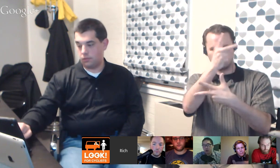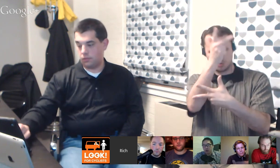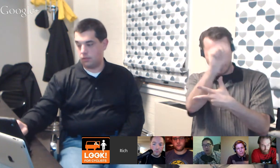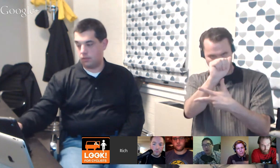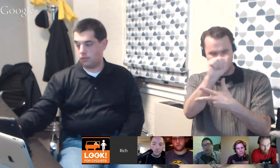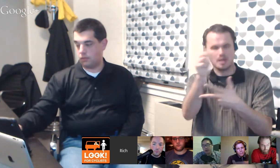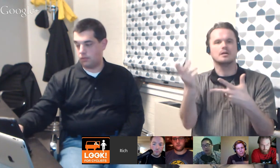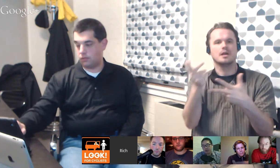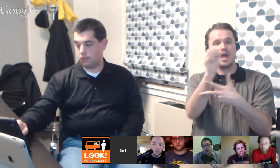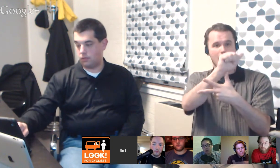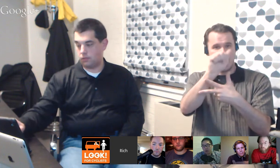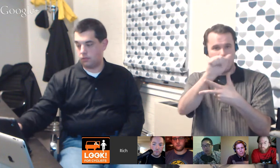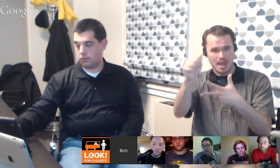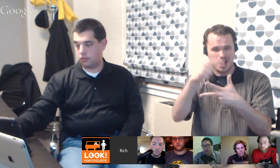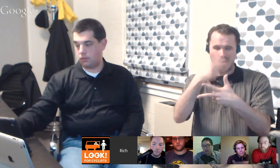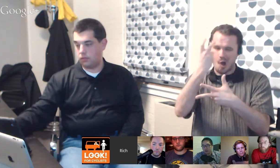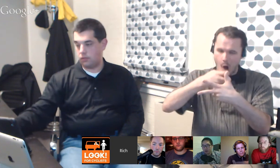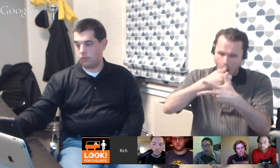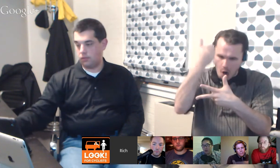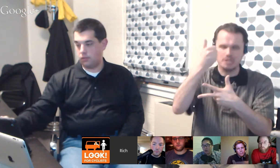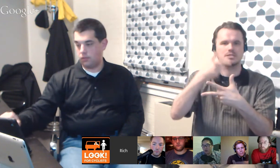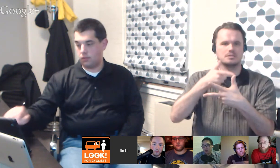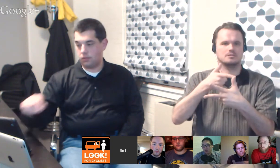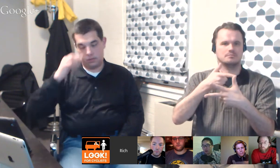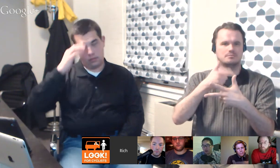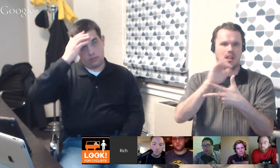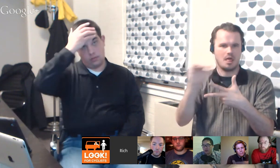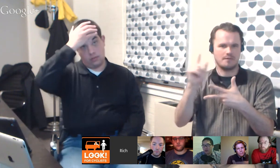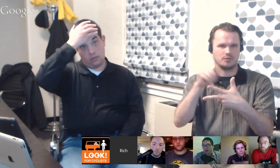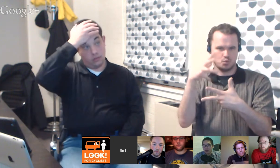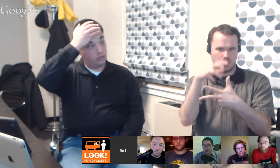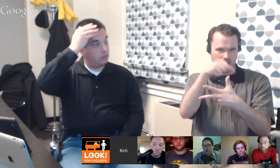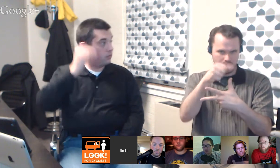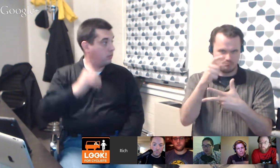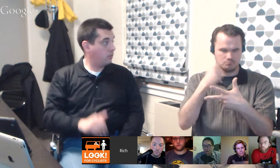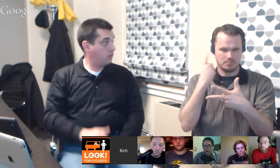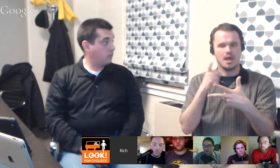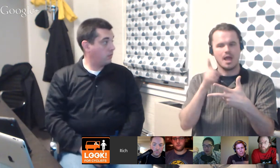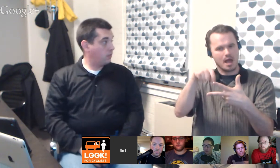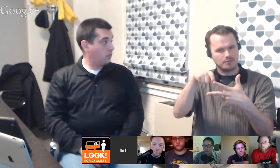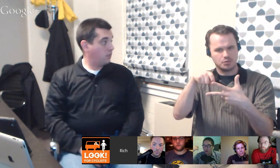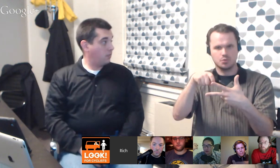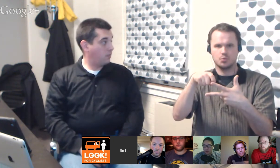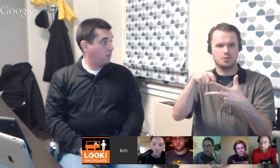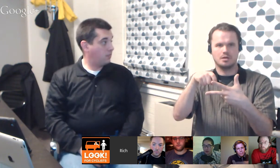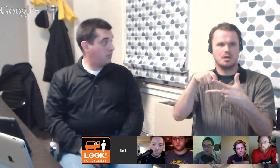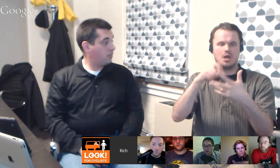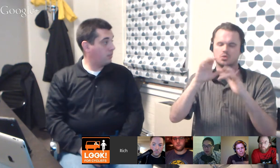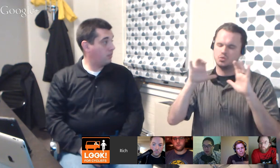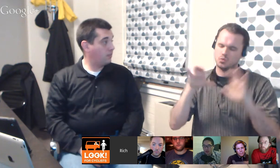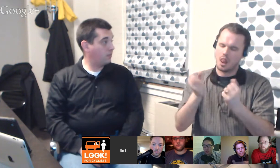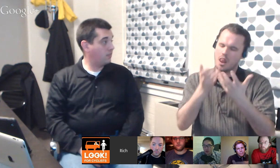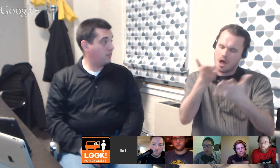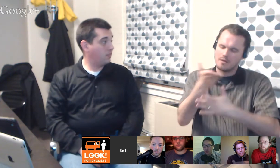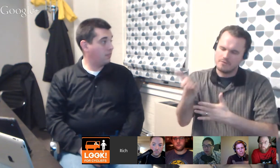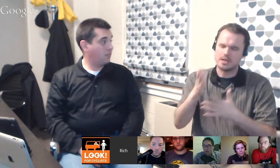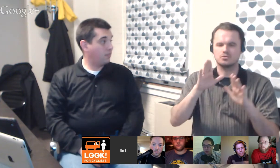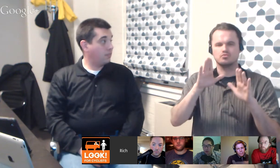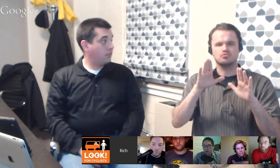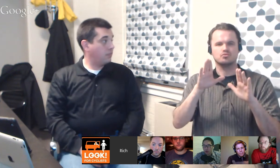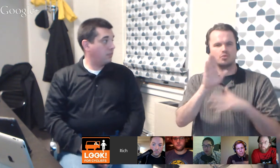So AAA is the hardest level to obtain, and you have to do a lot of things to your site to make